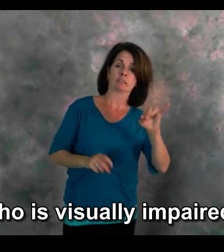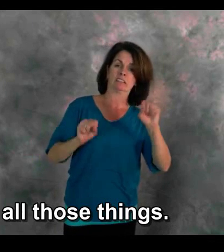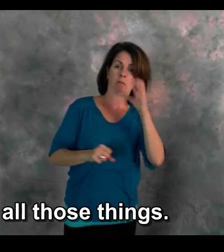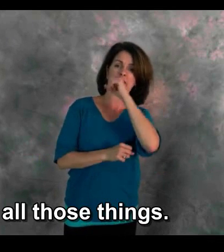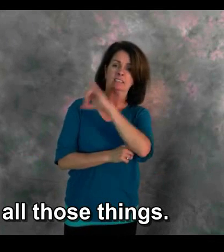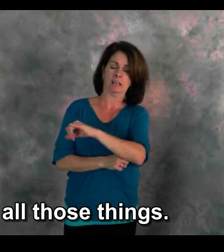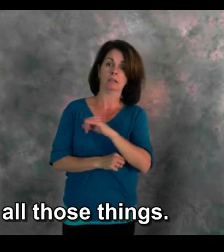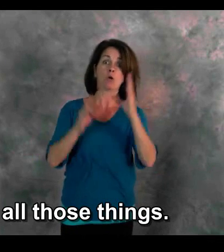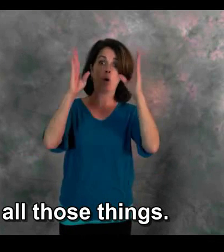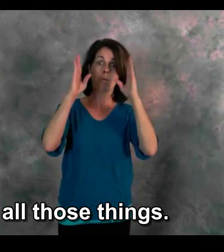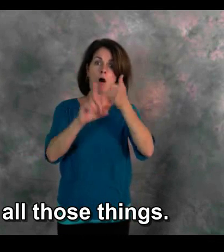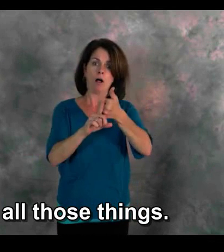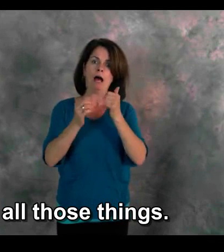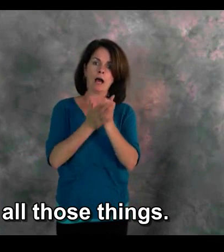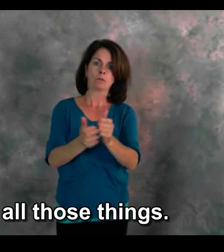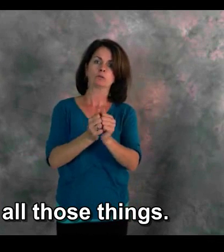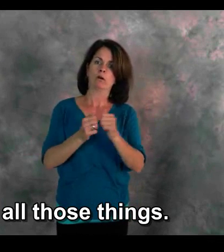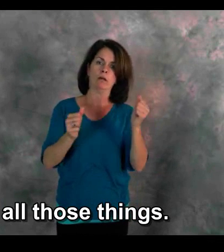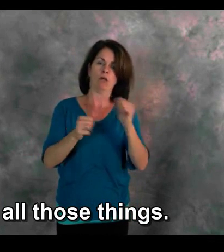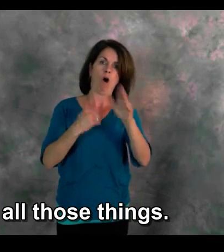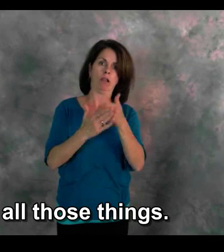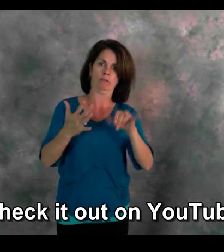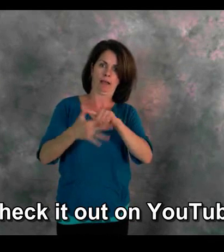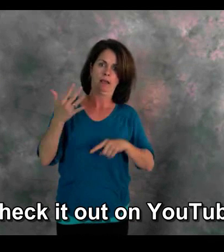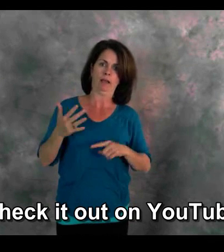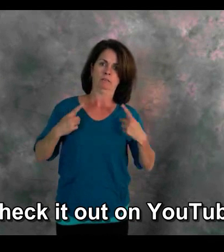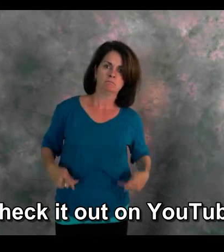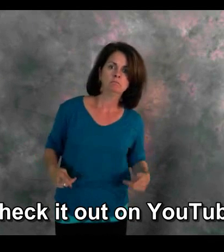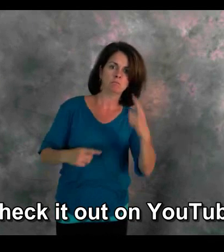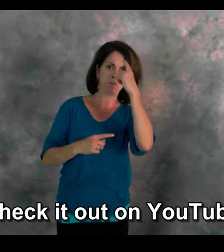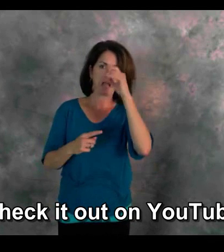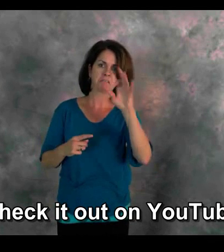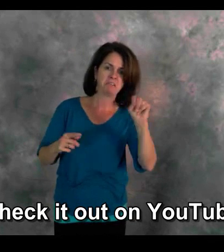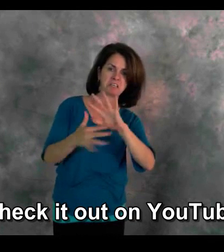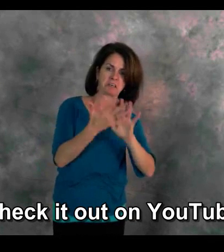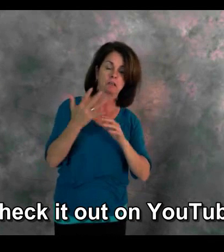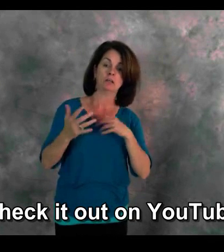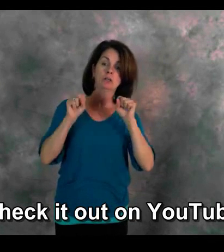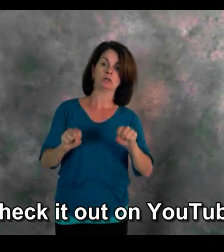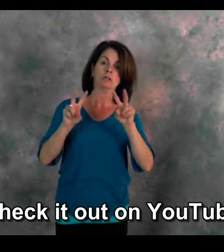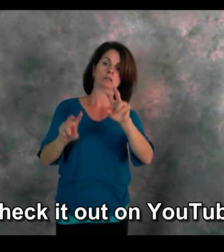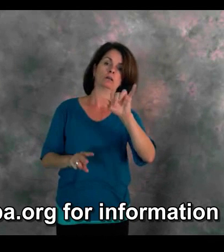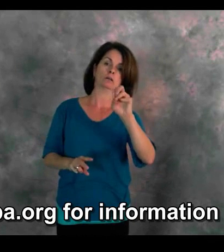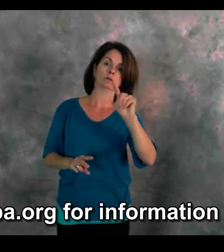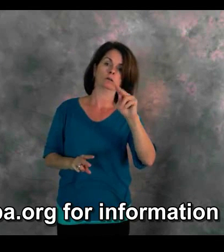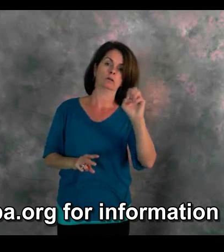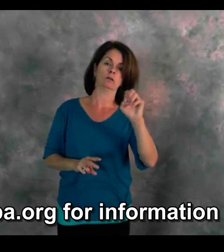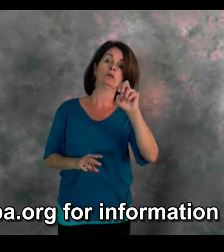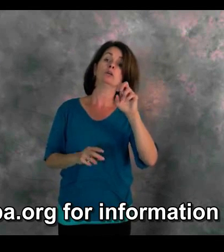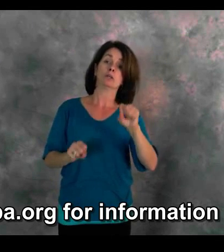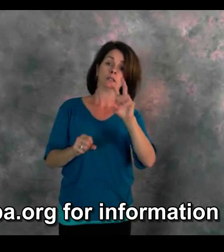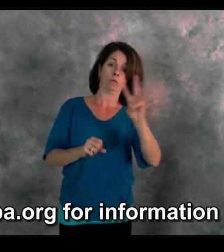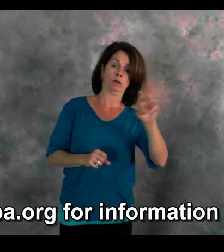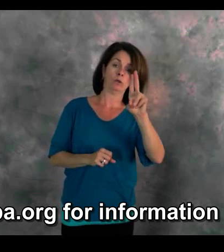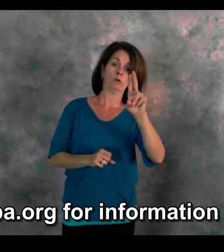impaired. Goal ball helps out with all of those things. I would encourage anyone to check it out on YouTube. Check out our